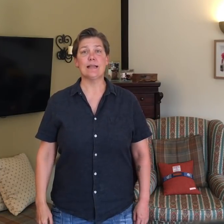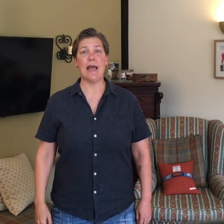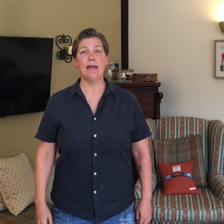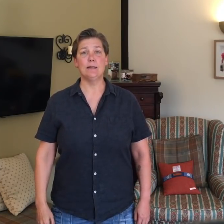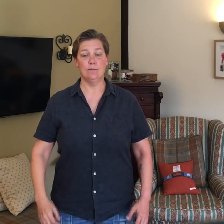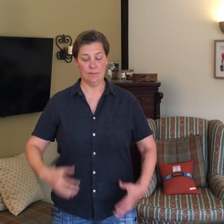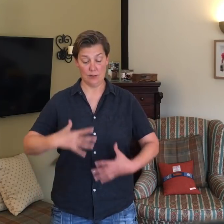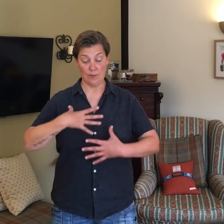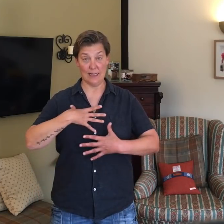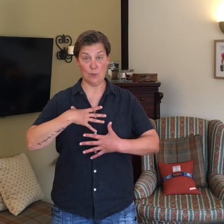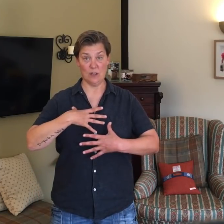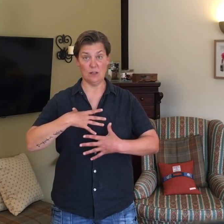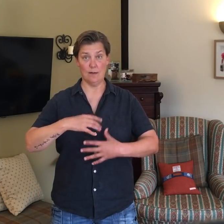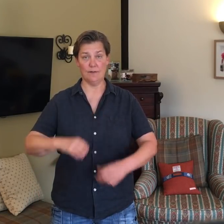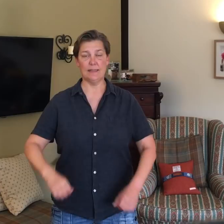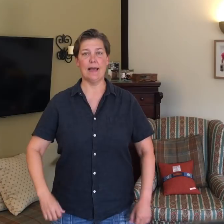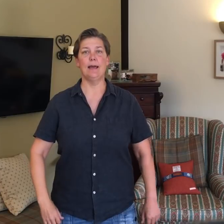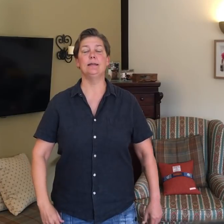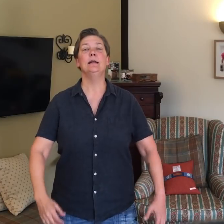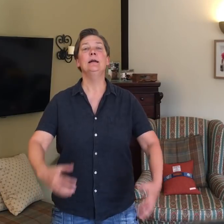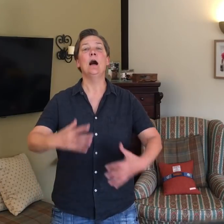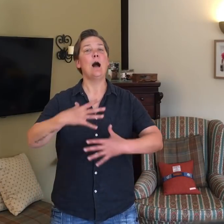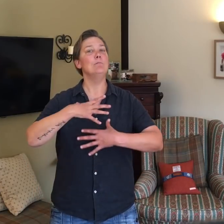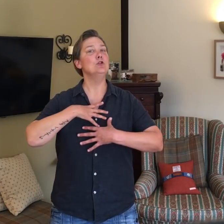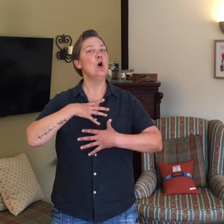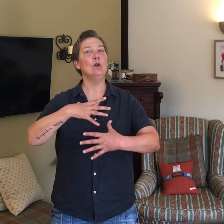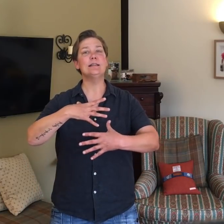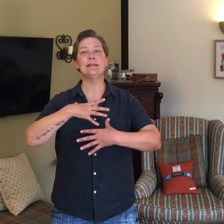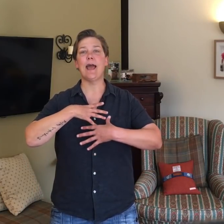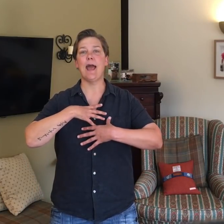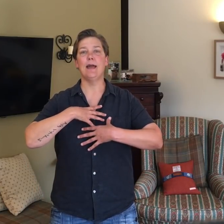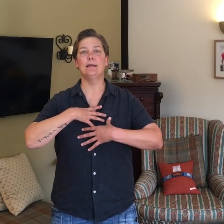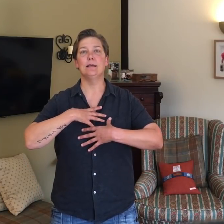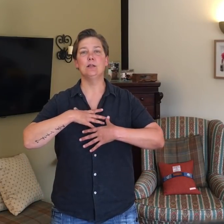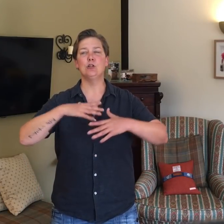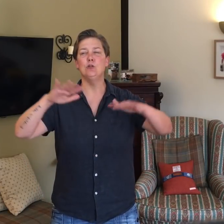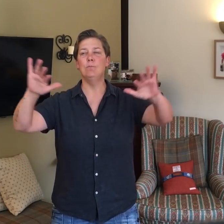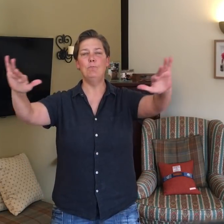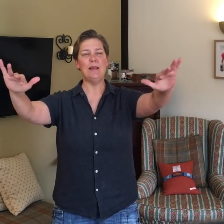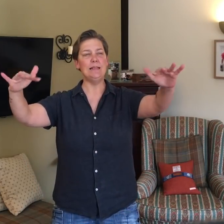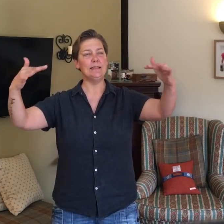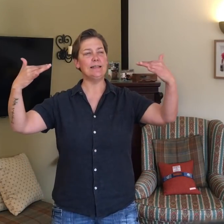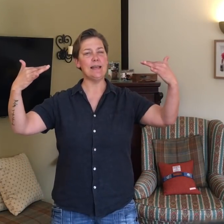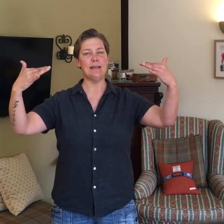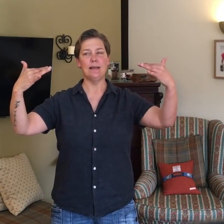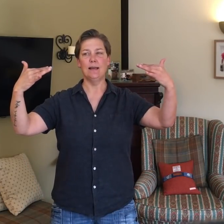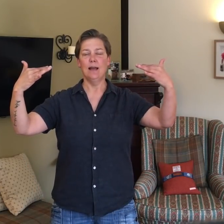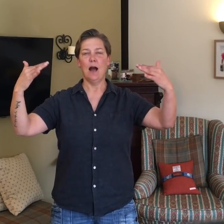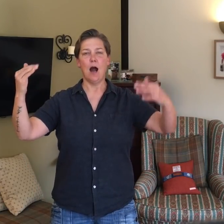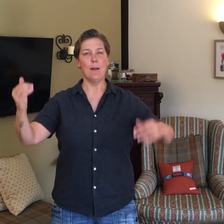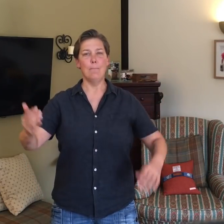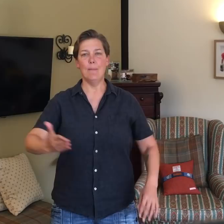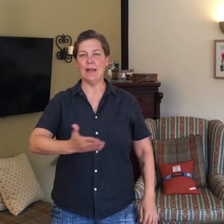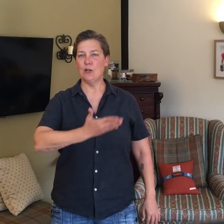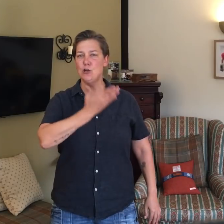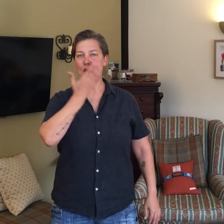scared. So this was the sign for scared. I'm not scared to be seen. I make